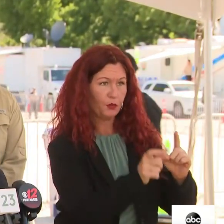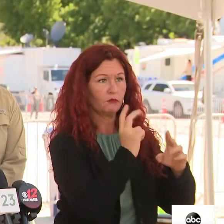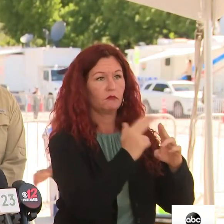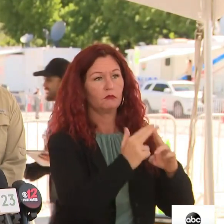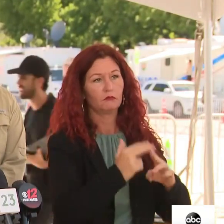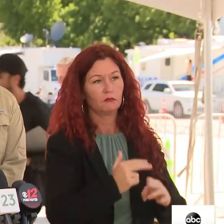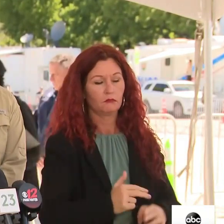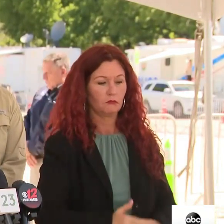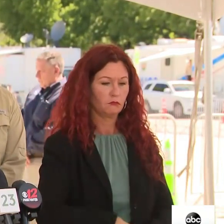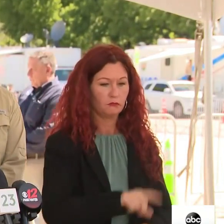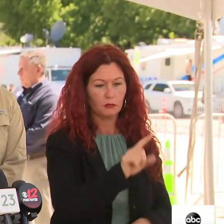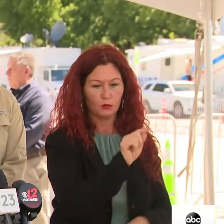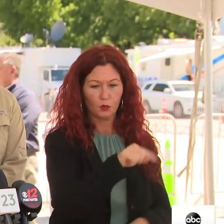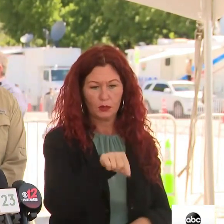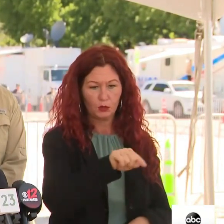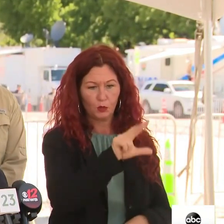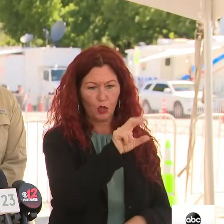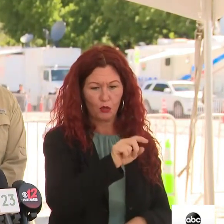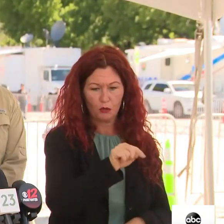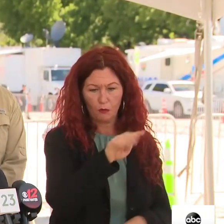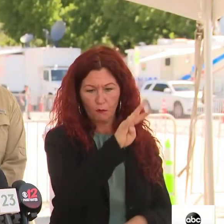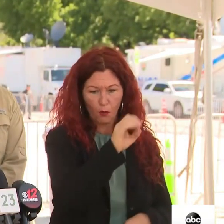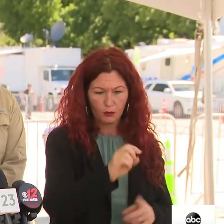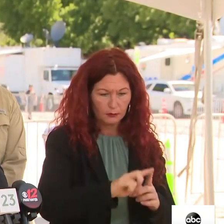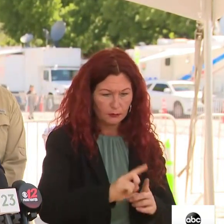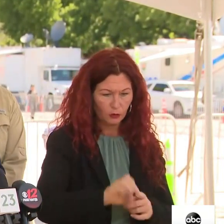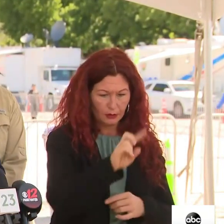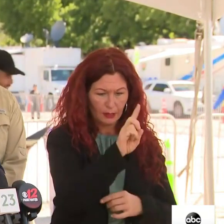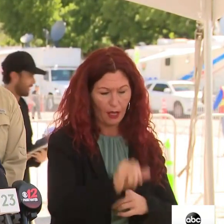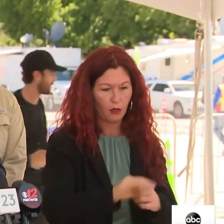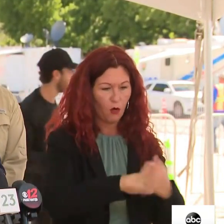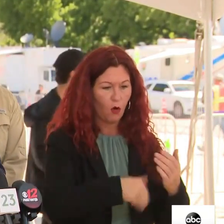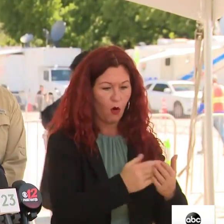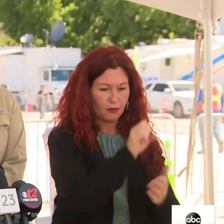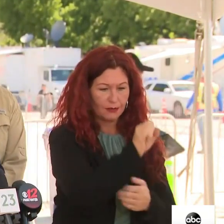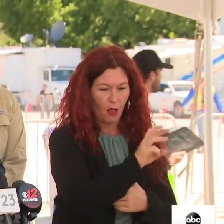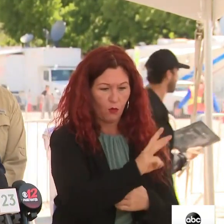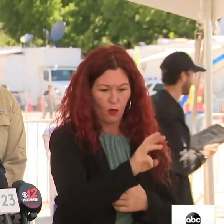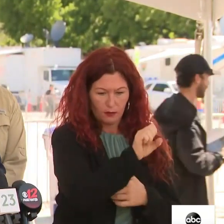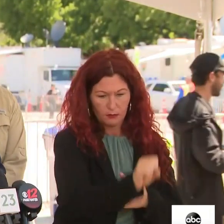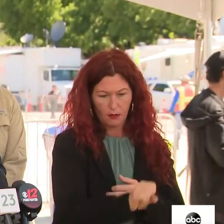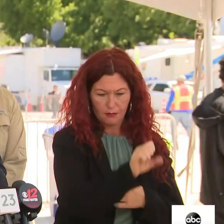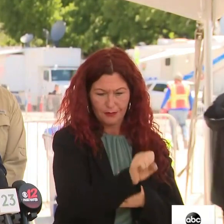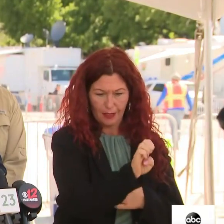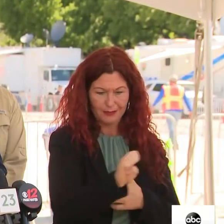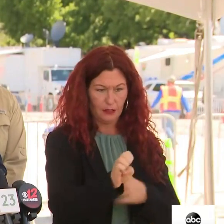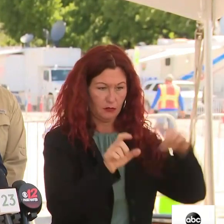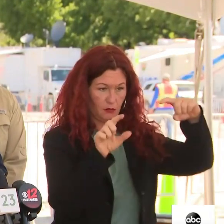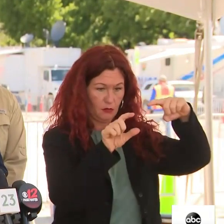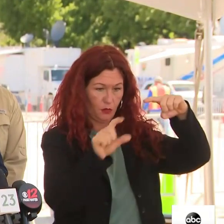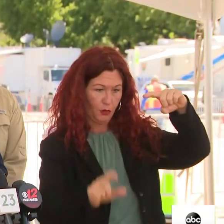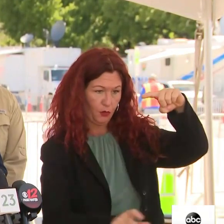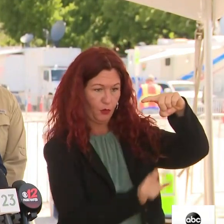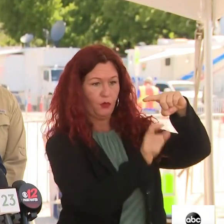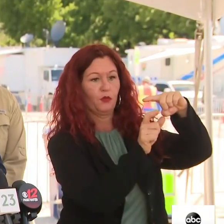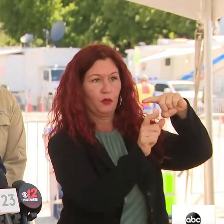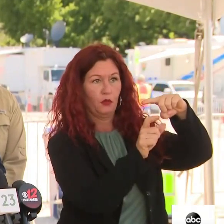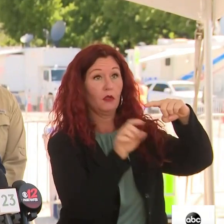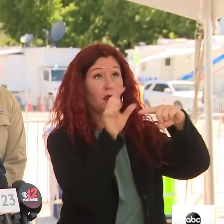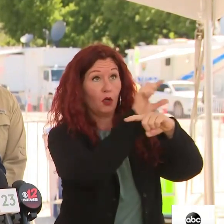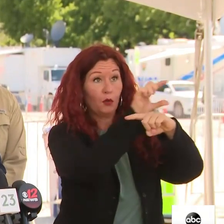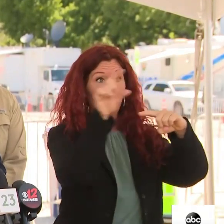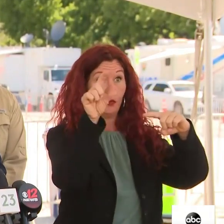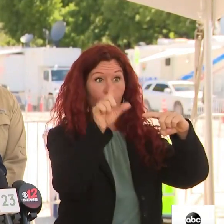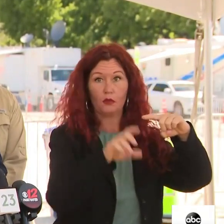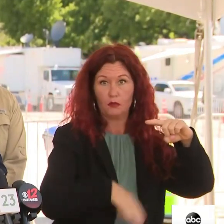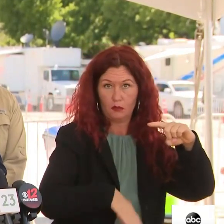Levy, Manatee, Miami-Dade, Monroe, Pasco, Pinellas, and Sarasota counties. You're looking at a track that is going to go